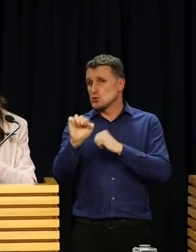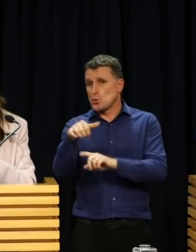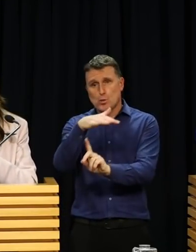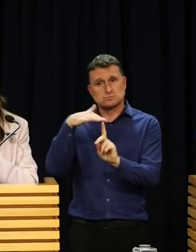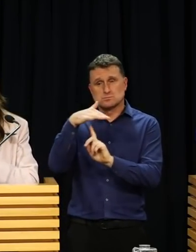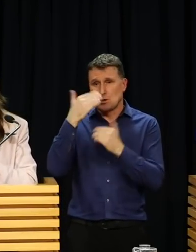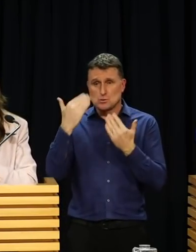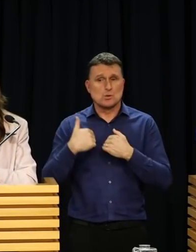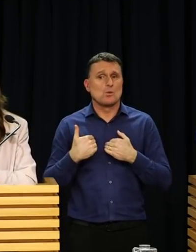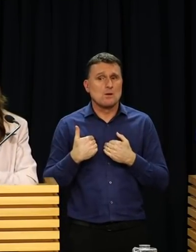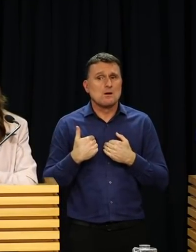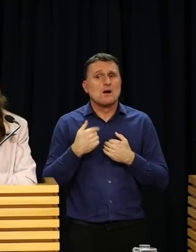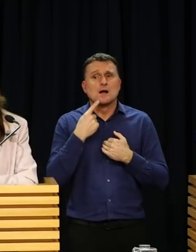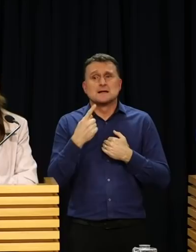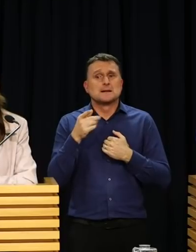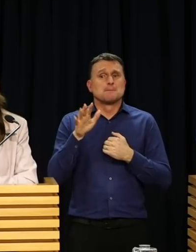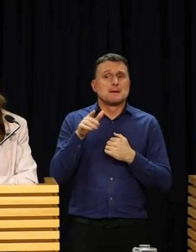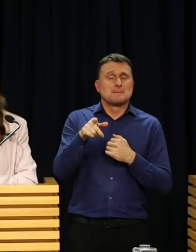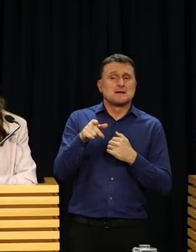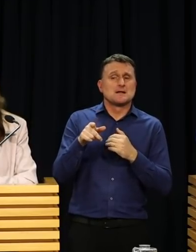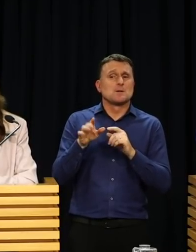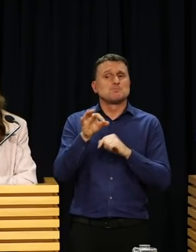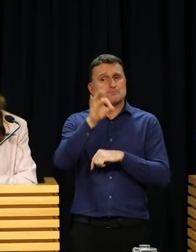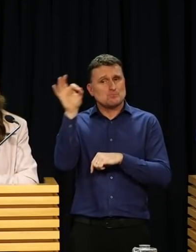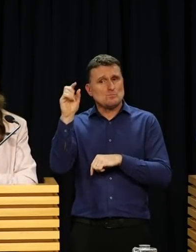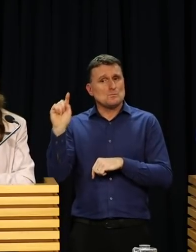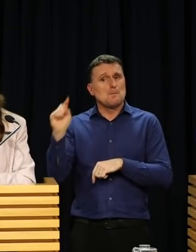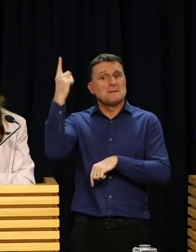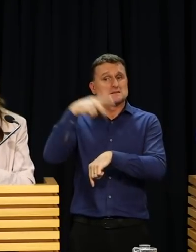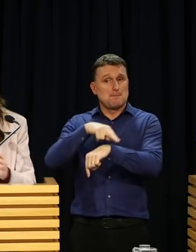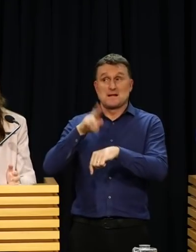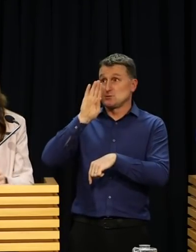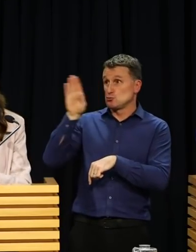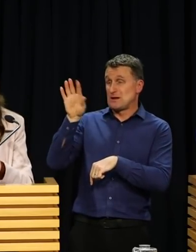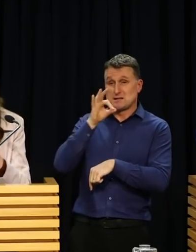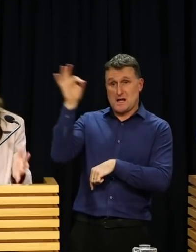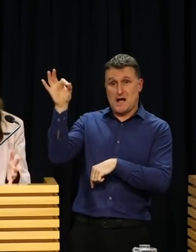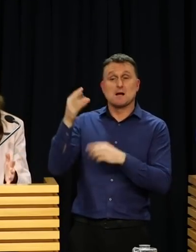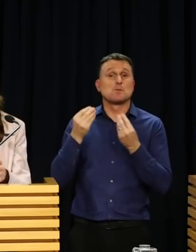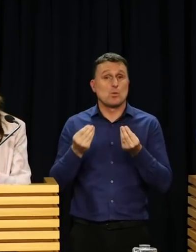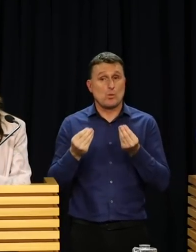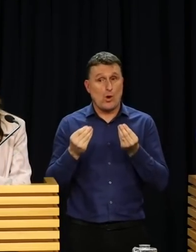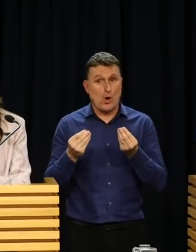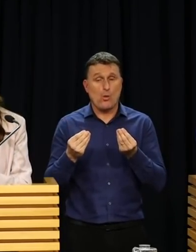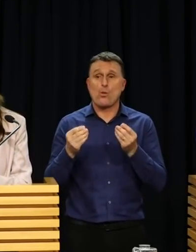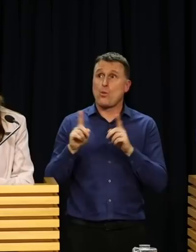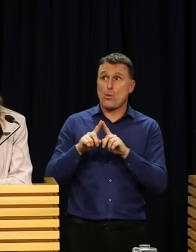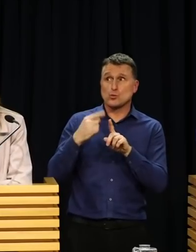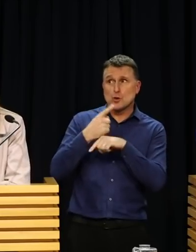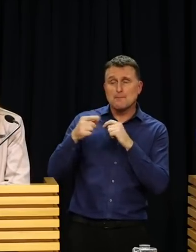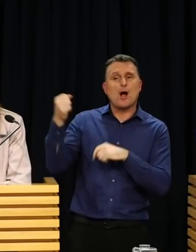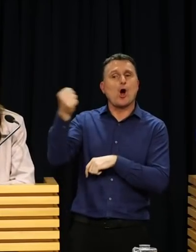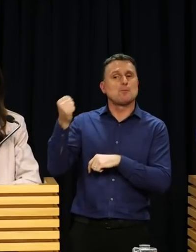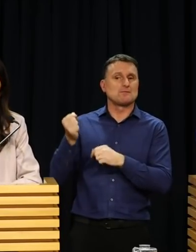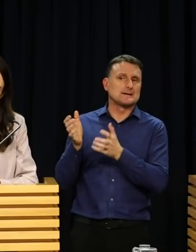blush, I am going to suggest that you ask the Minister of Police directly on this, or even better yet, given how operational it is, the